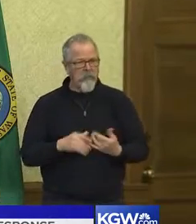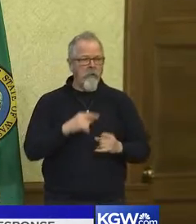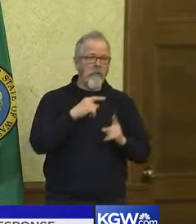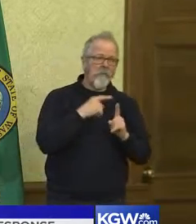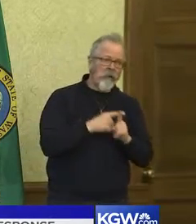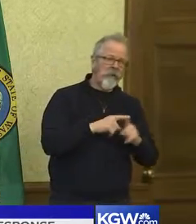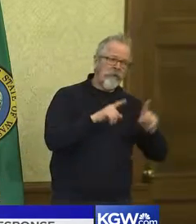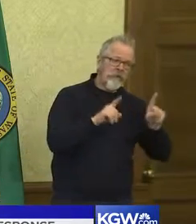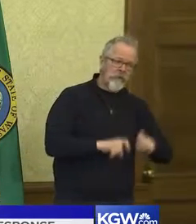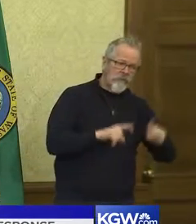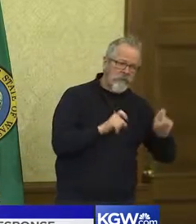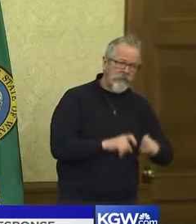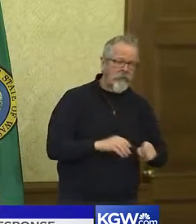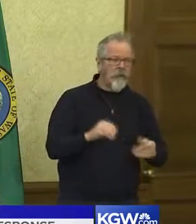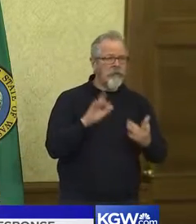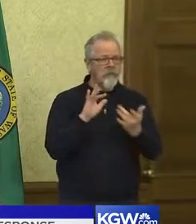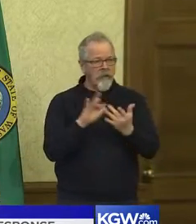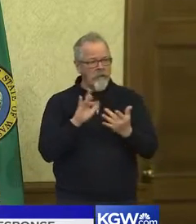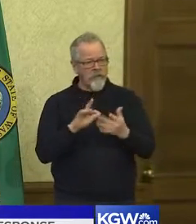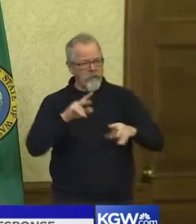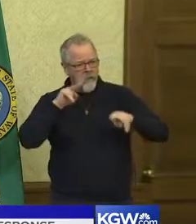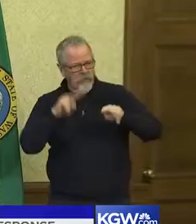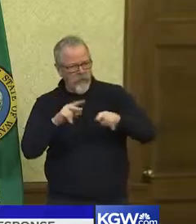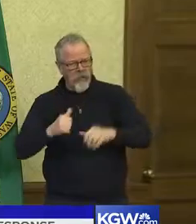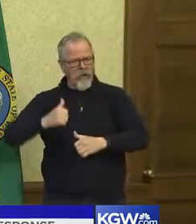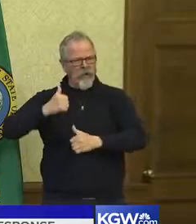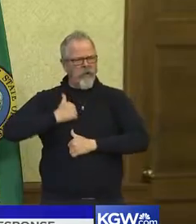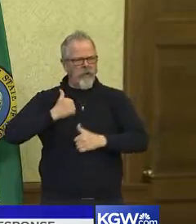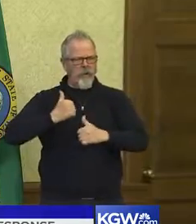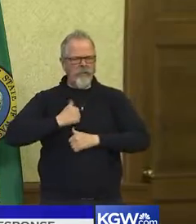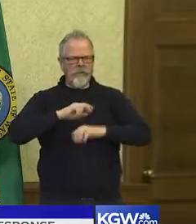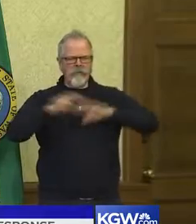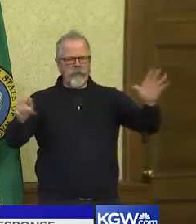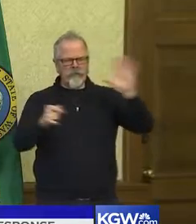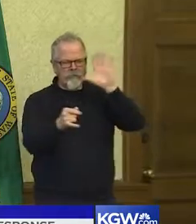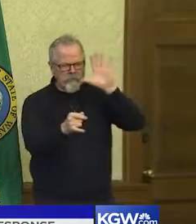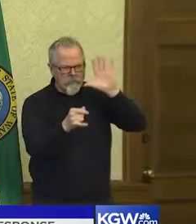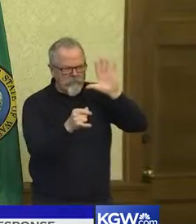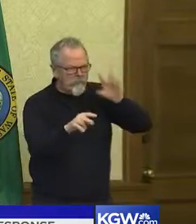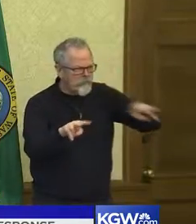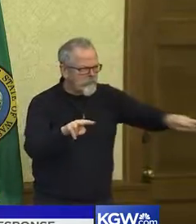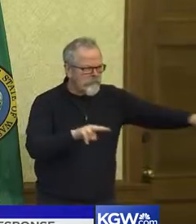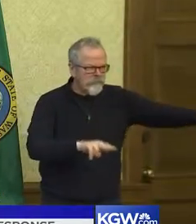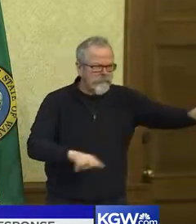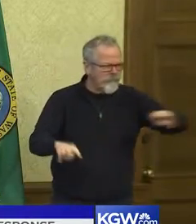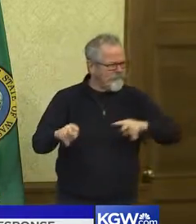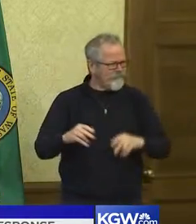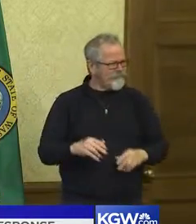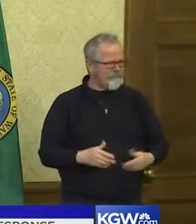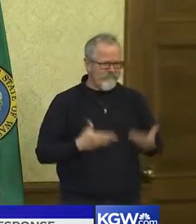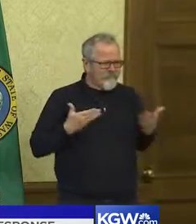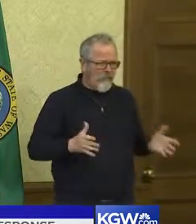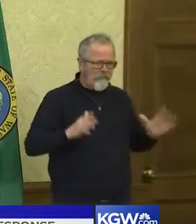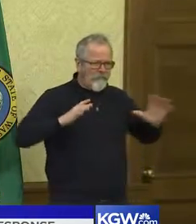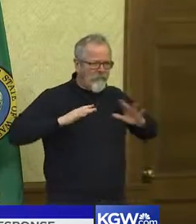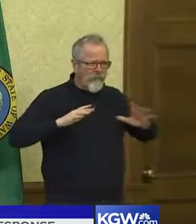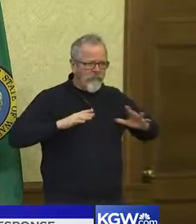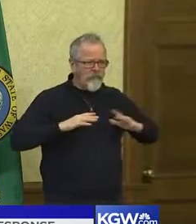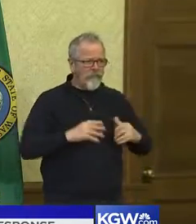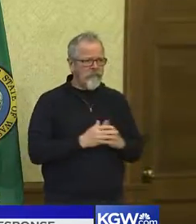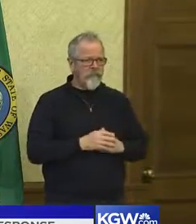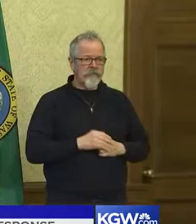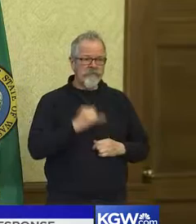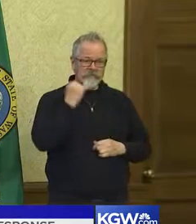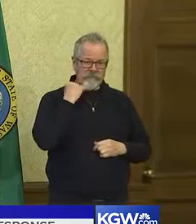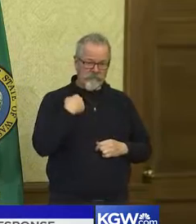get there, and that the faster we commit to this, the faster we're going to get to that happy day. And I'm looking forward to